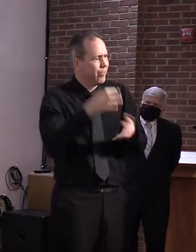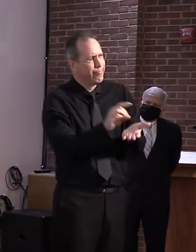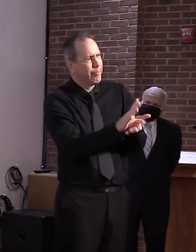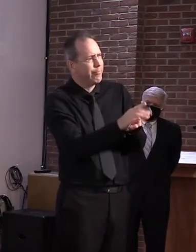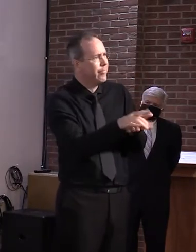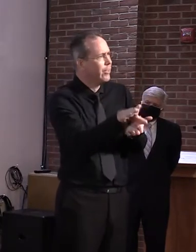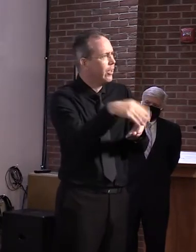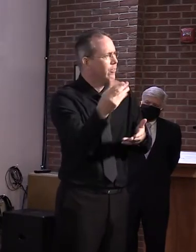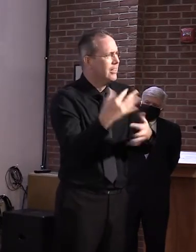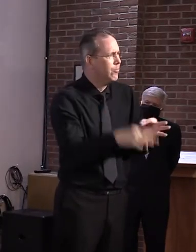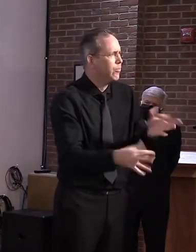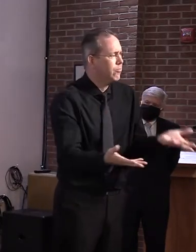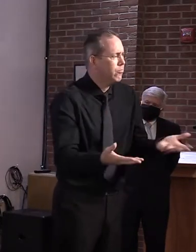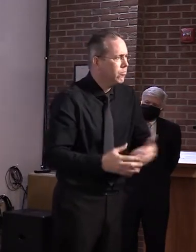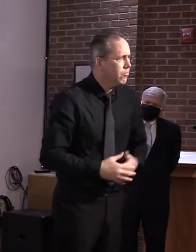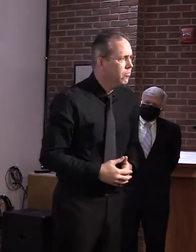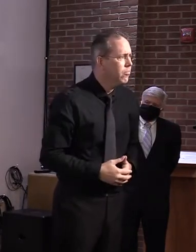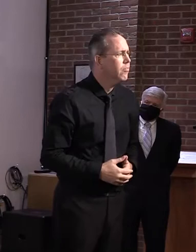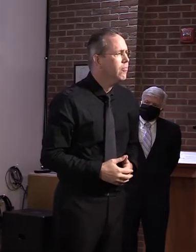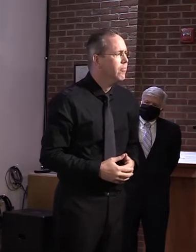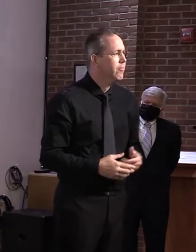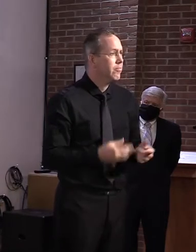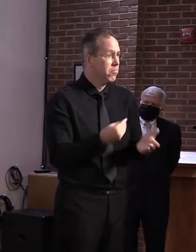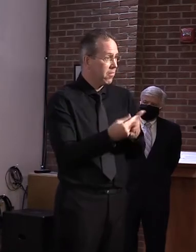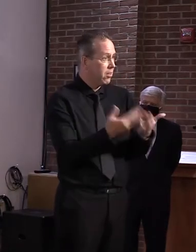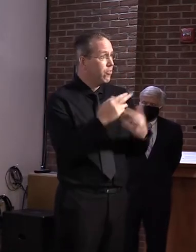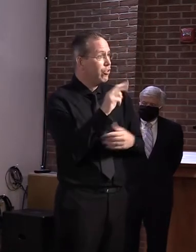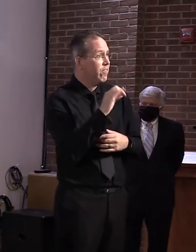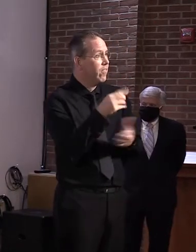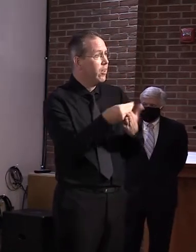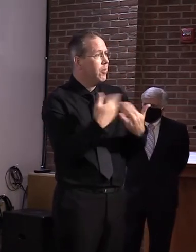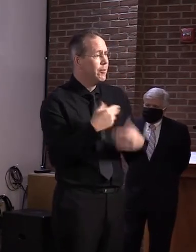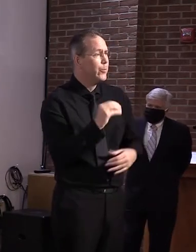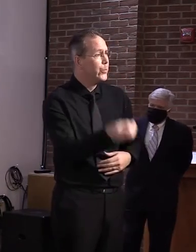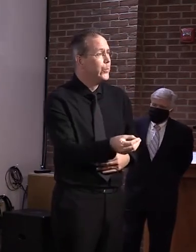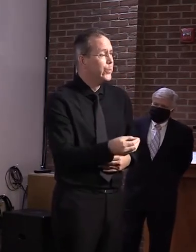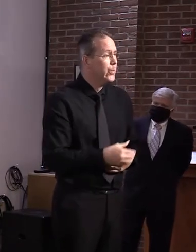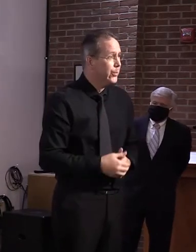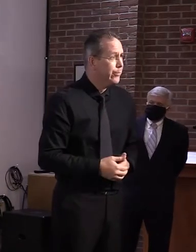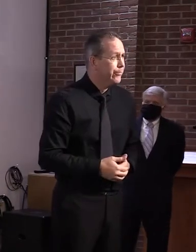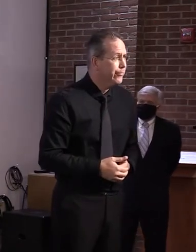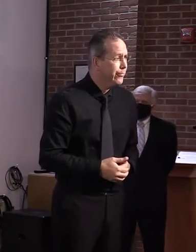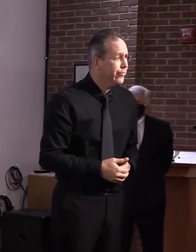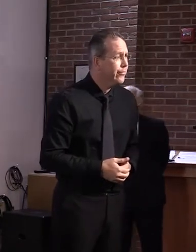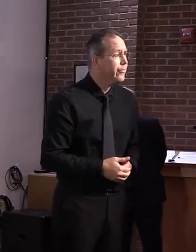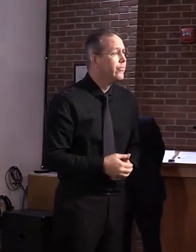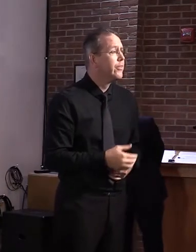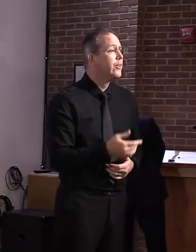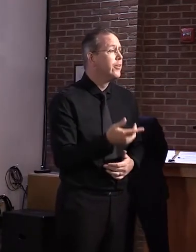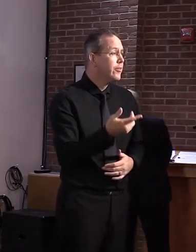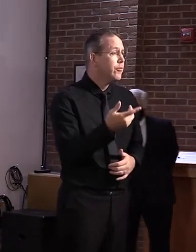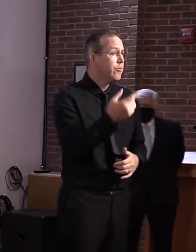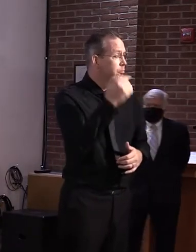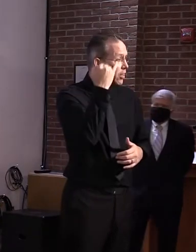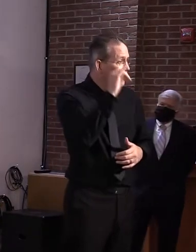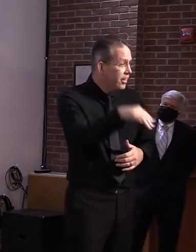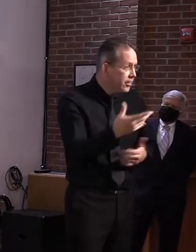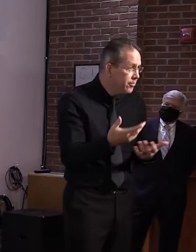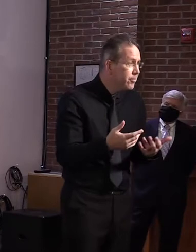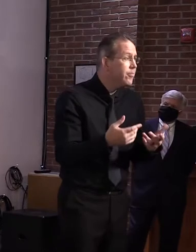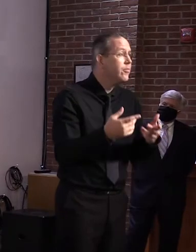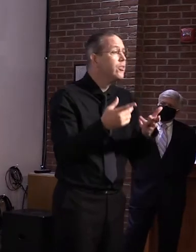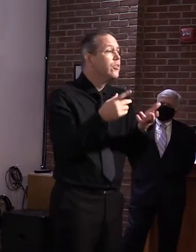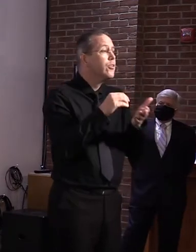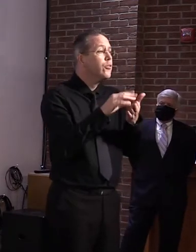you don't get a refund. So picture you're halfway through the semester, junior is not behaving himself in accordance with the standards, and he's coming